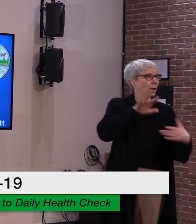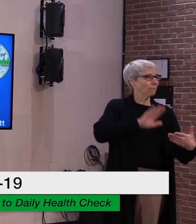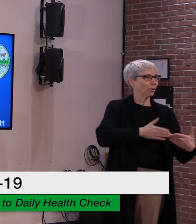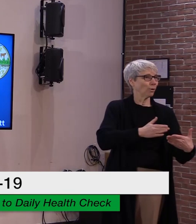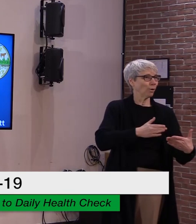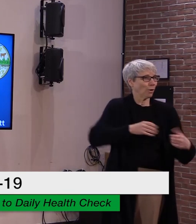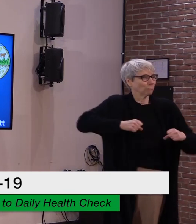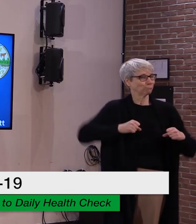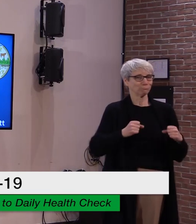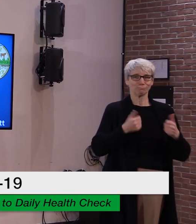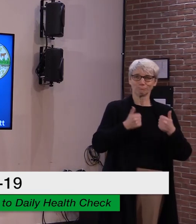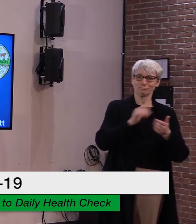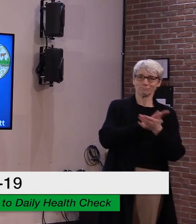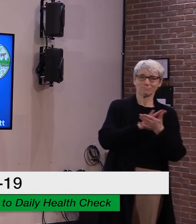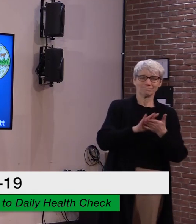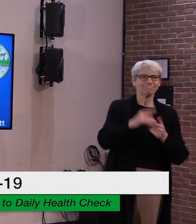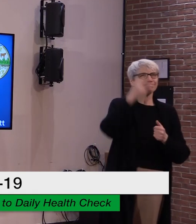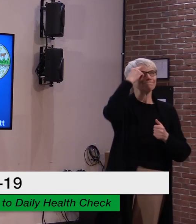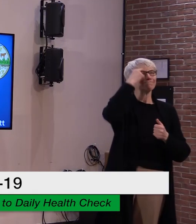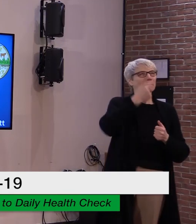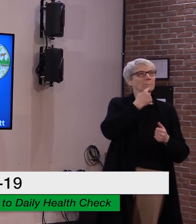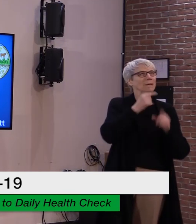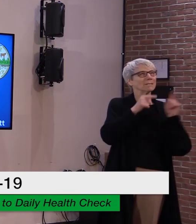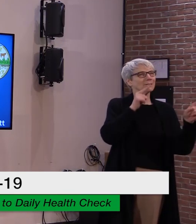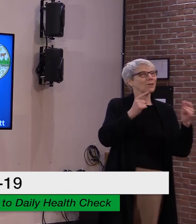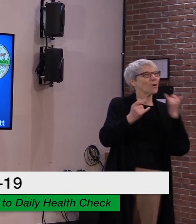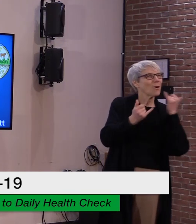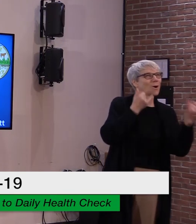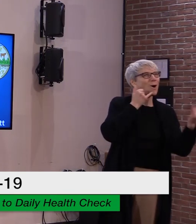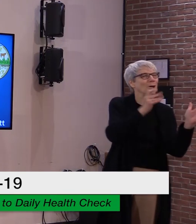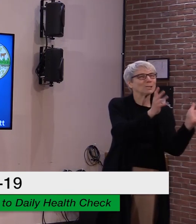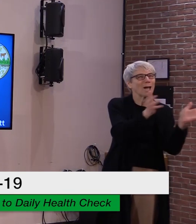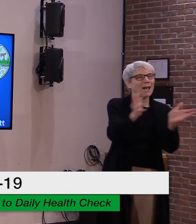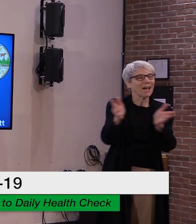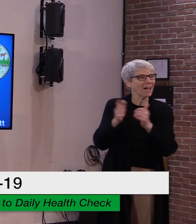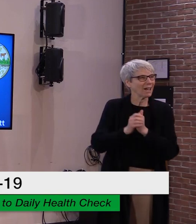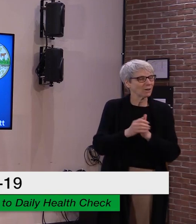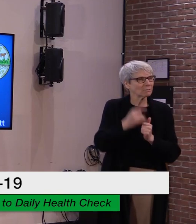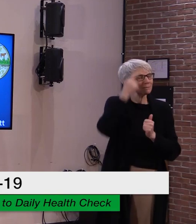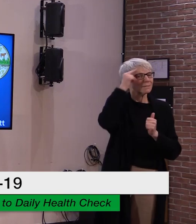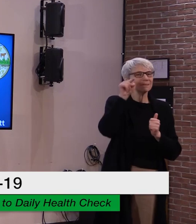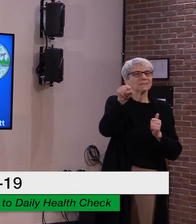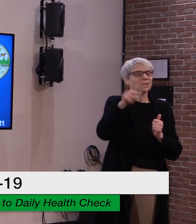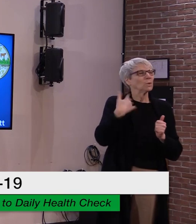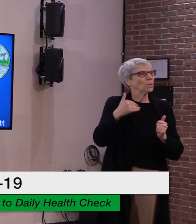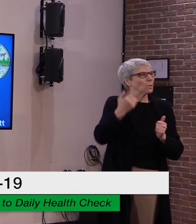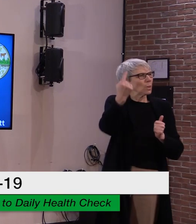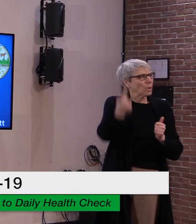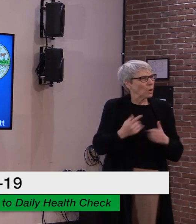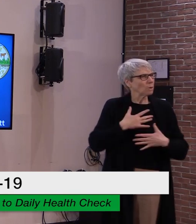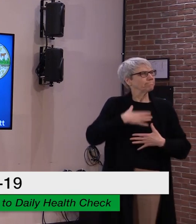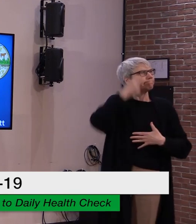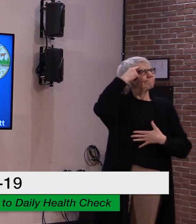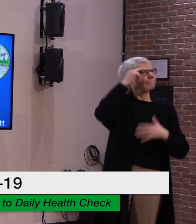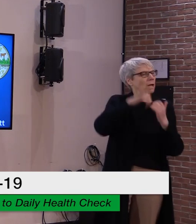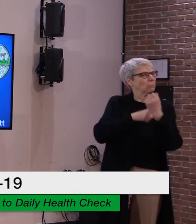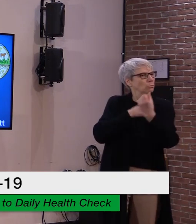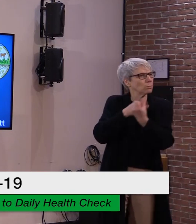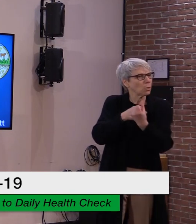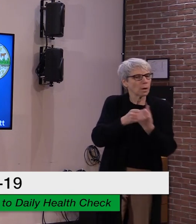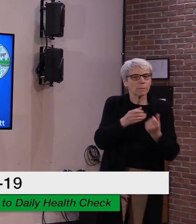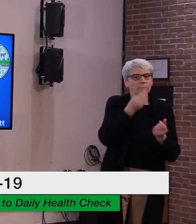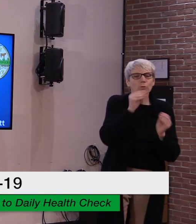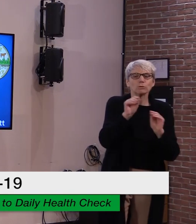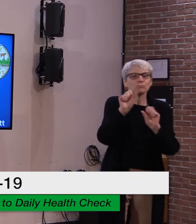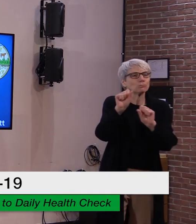call or find a way to help someone else in need and on that note i'd like to close this